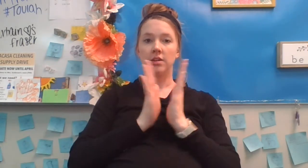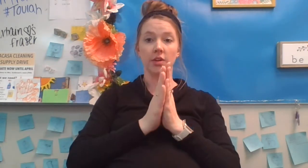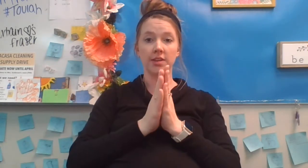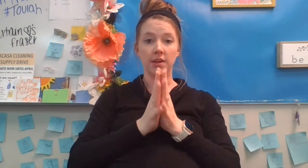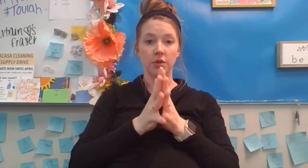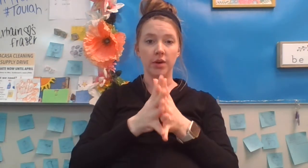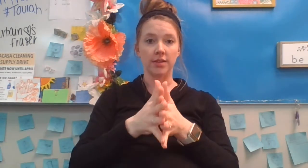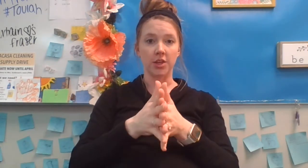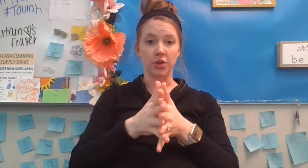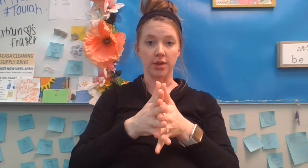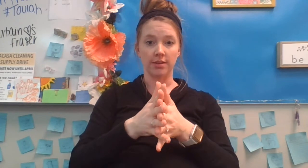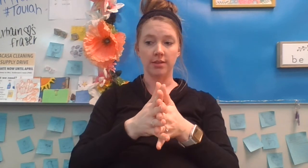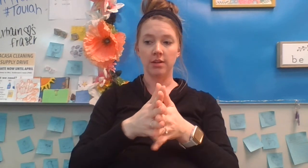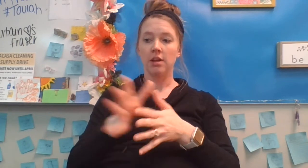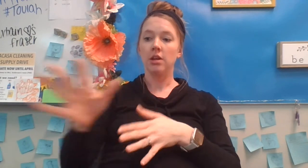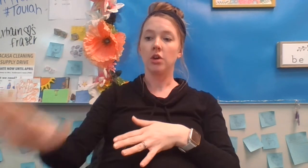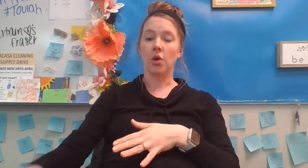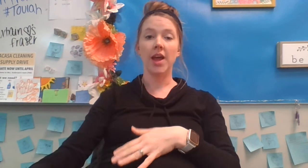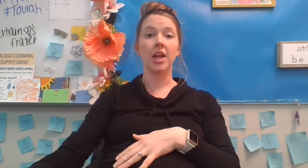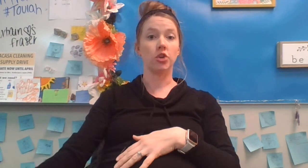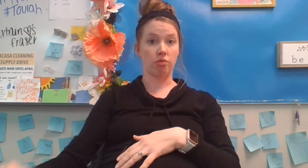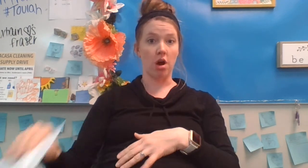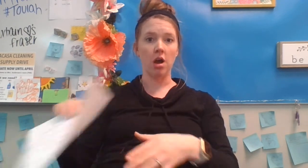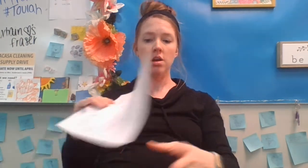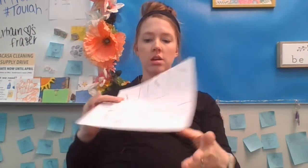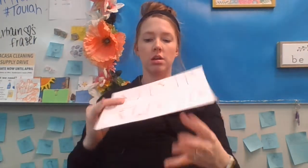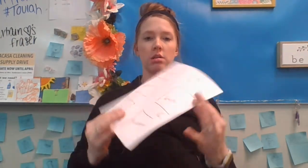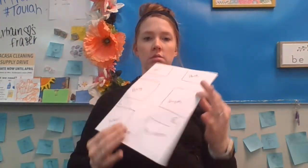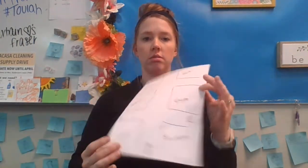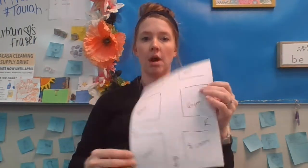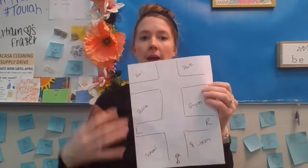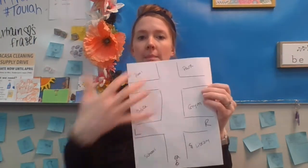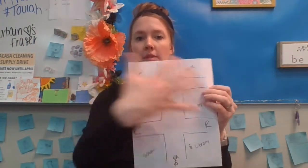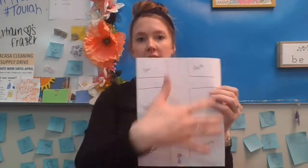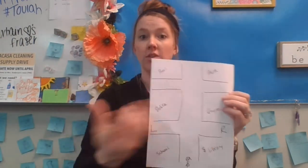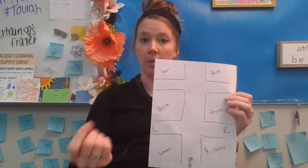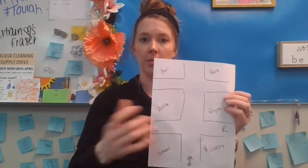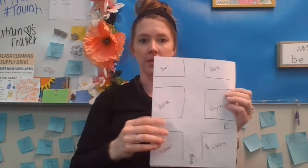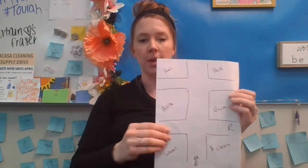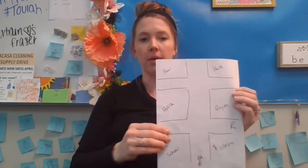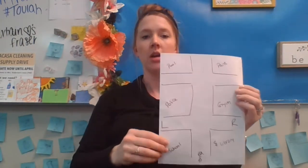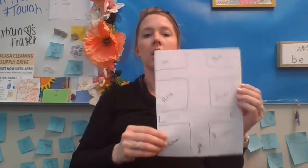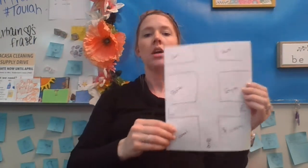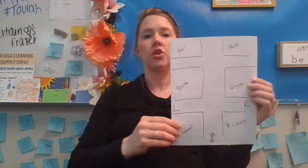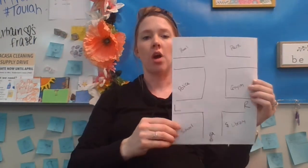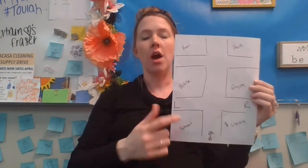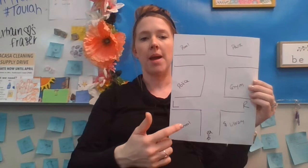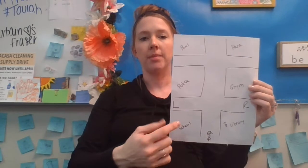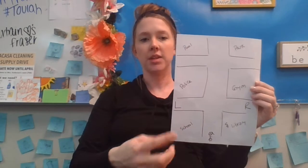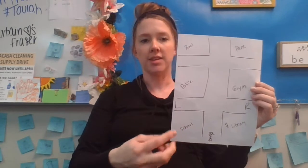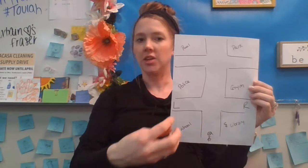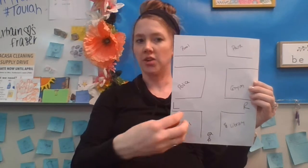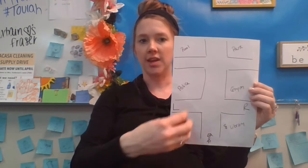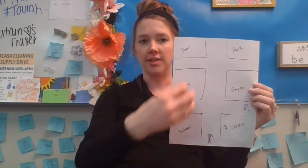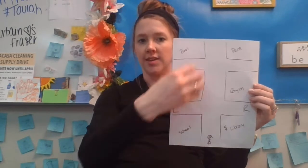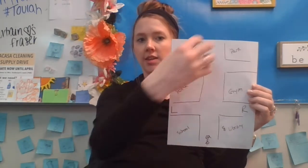so let's see if you guys can do this. Go ahead and draw a map like this. Grab a piece of paper, draw a map like this. It just has the